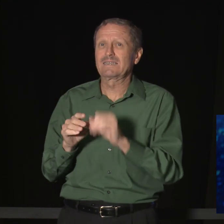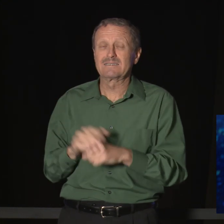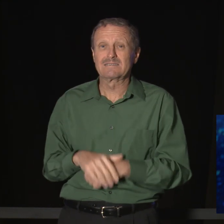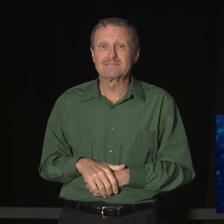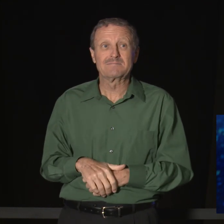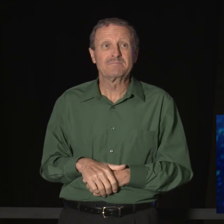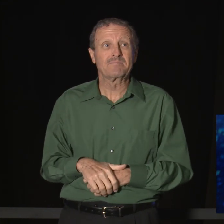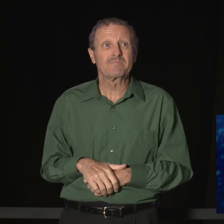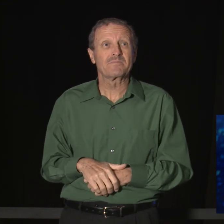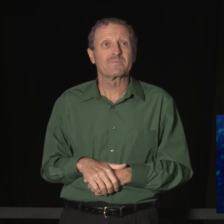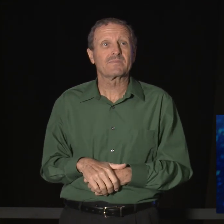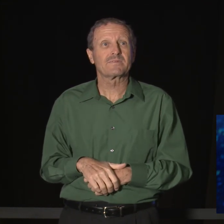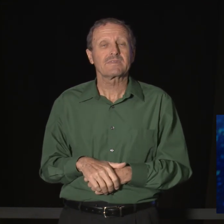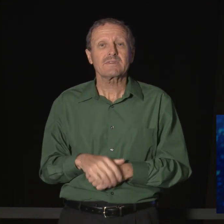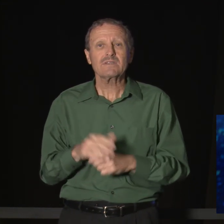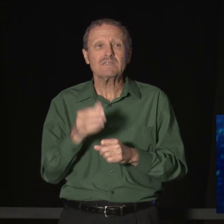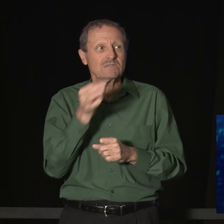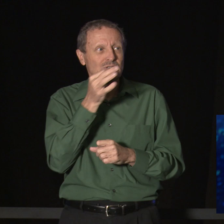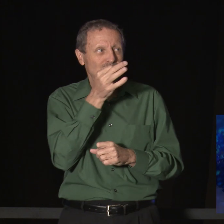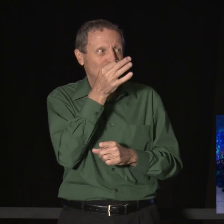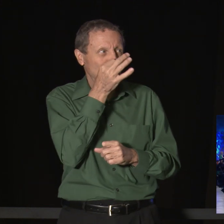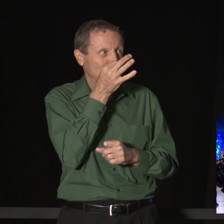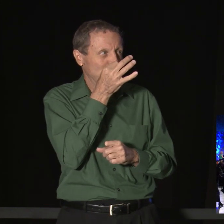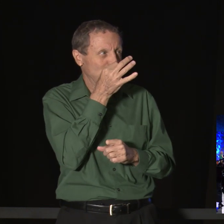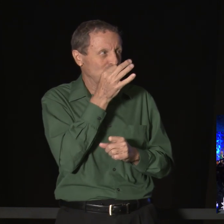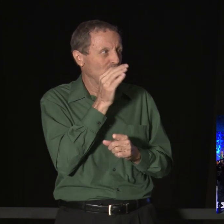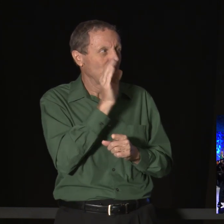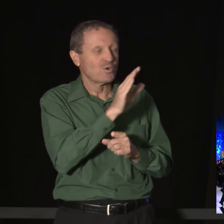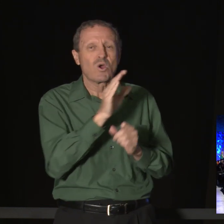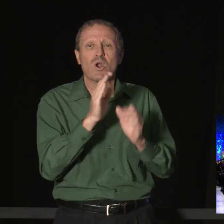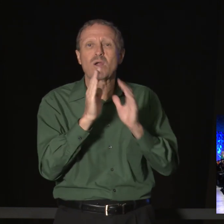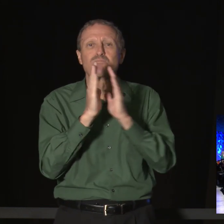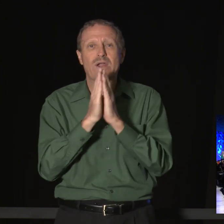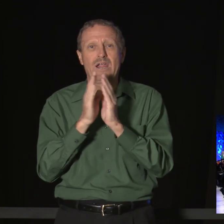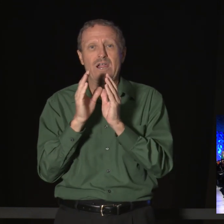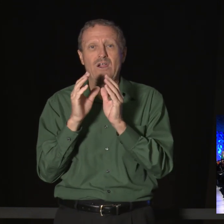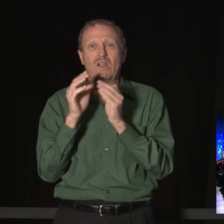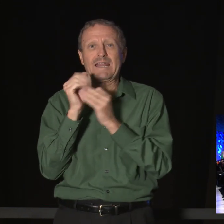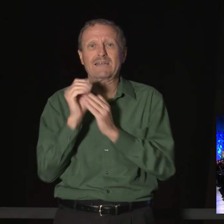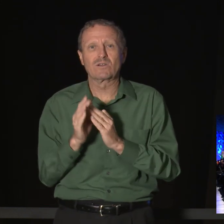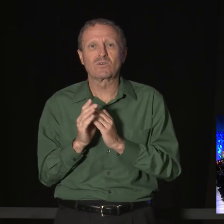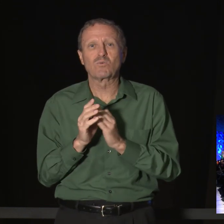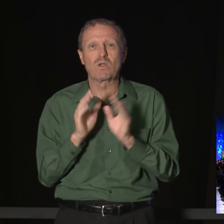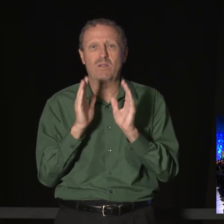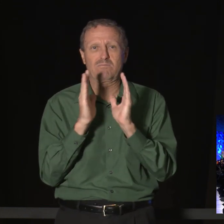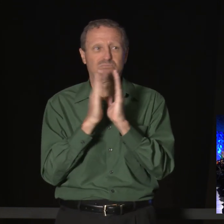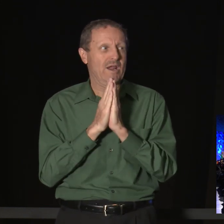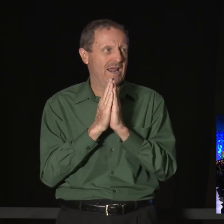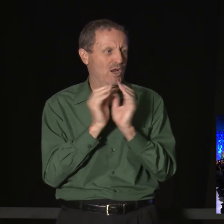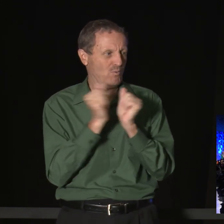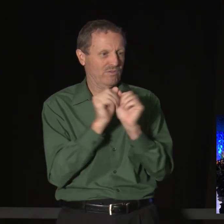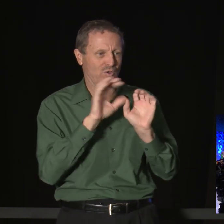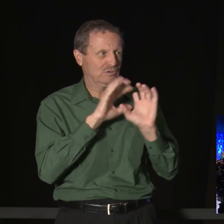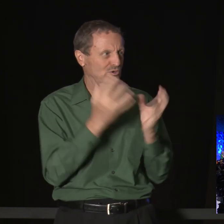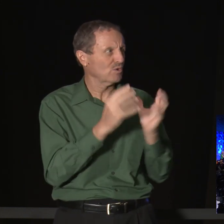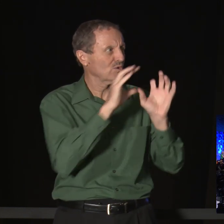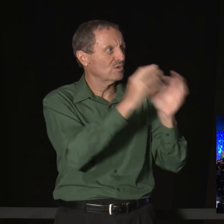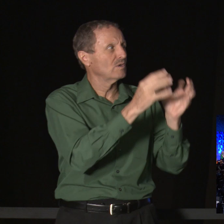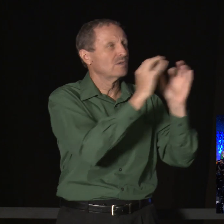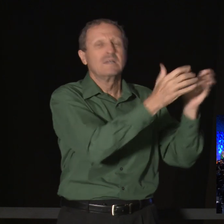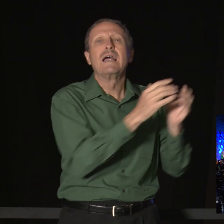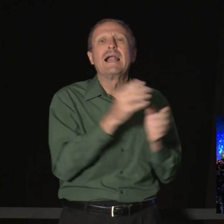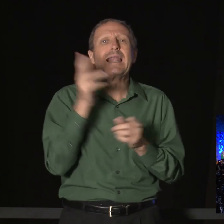In just a moment, your prayer leader or pastor is going to just pray with your circle. Thank you for coming up. But let's listen to this